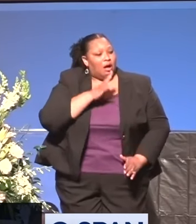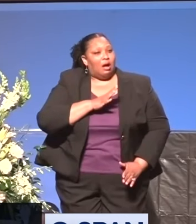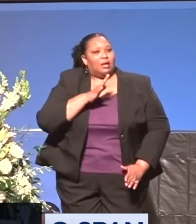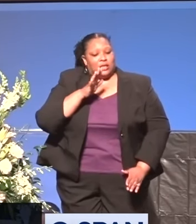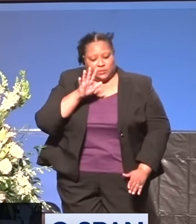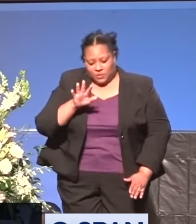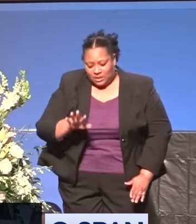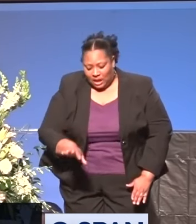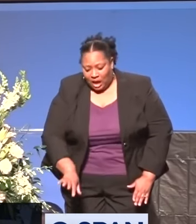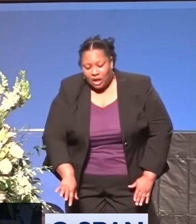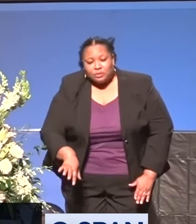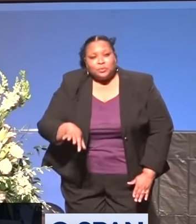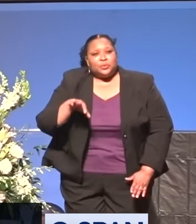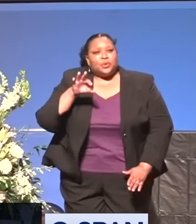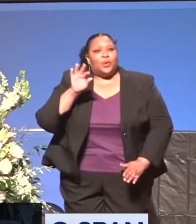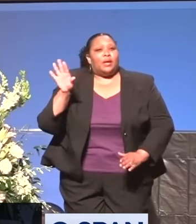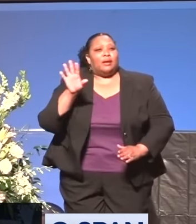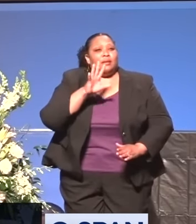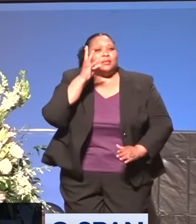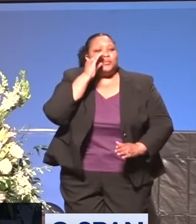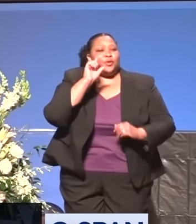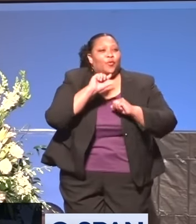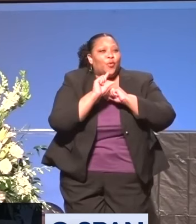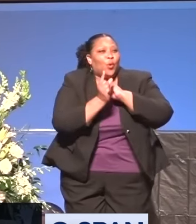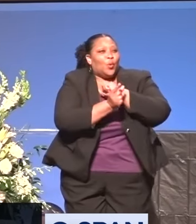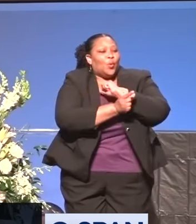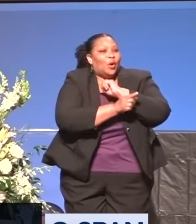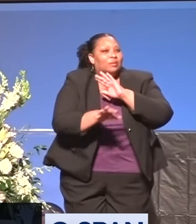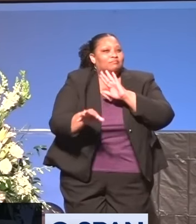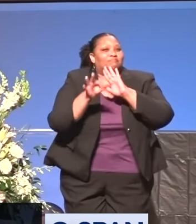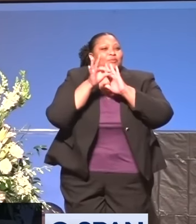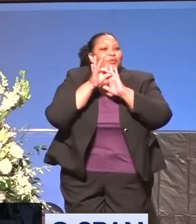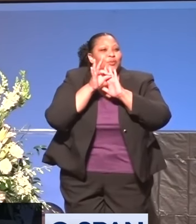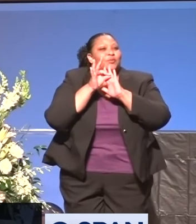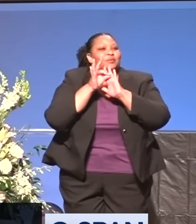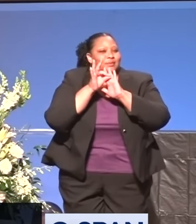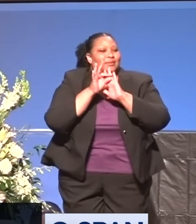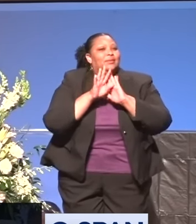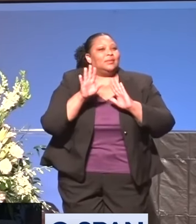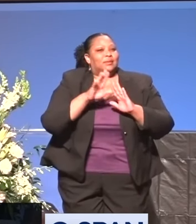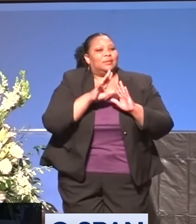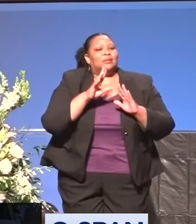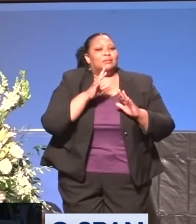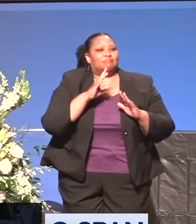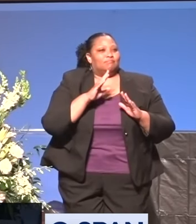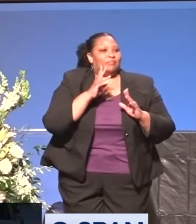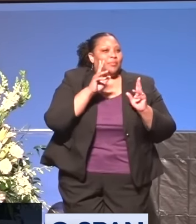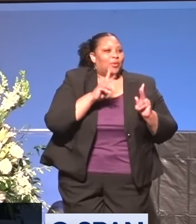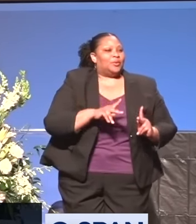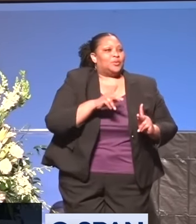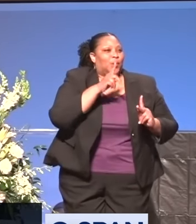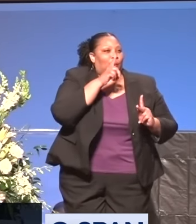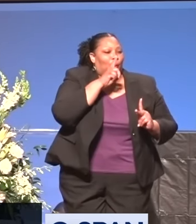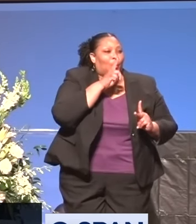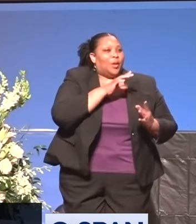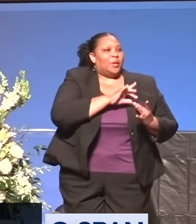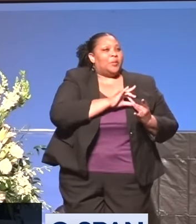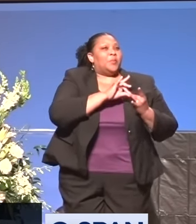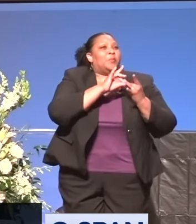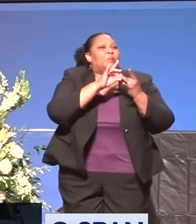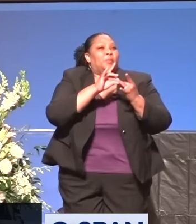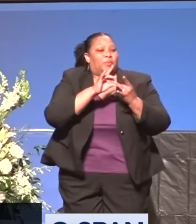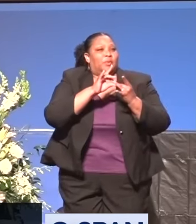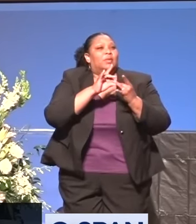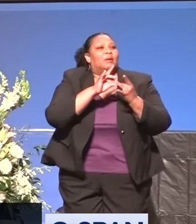reached down into his garden to pluck one of his fairest flowers. Recently, God called the spirit of our